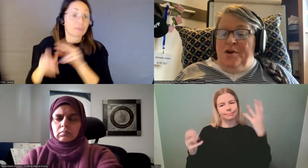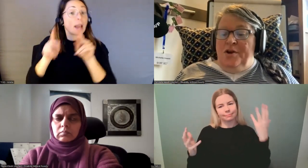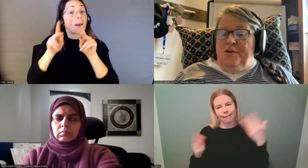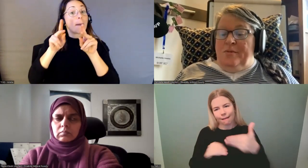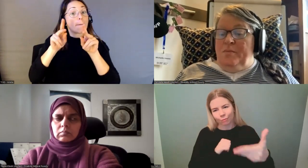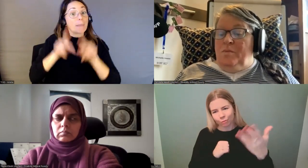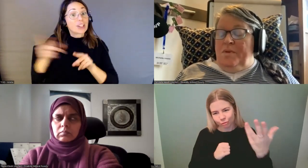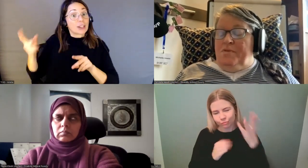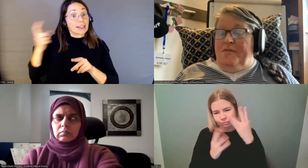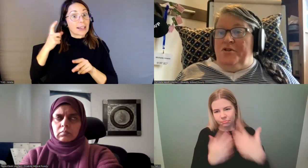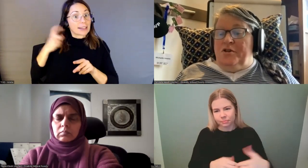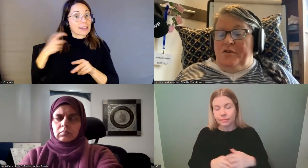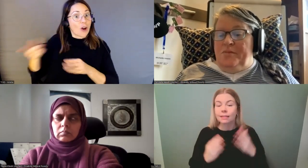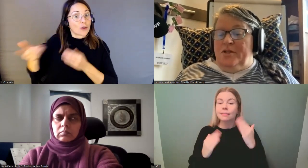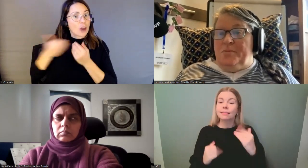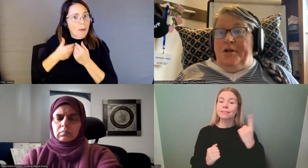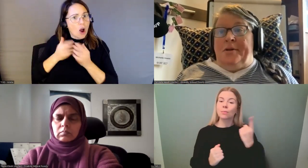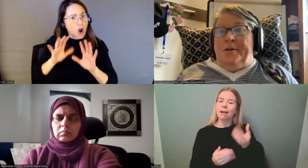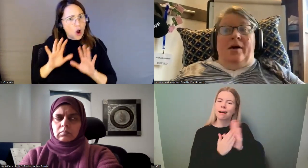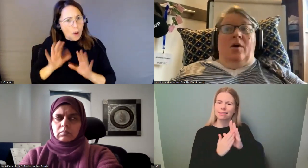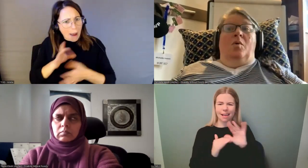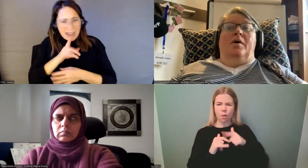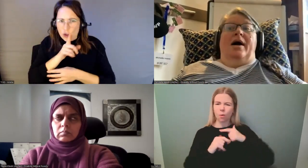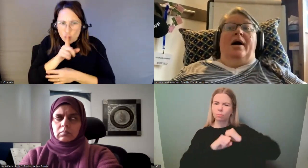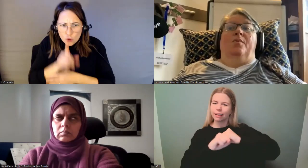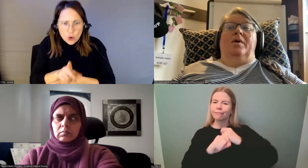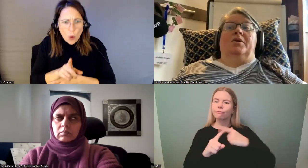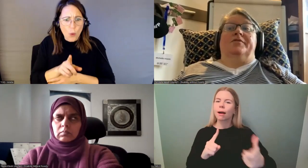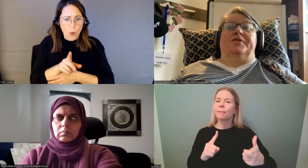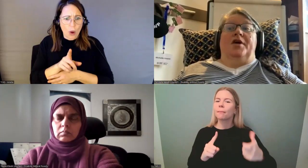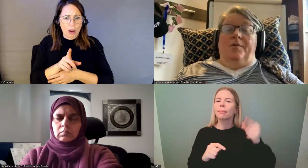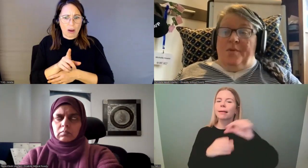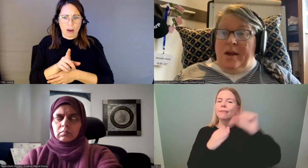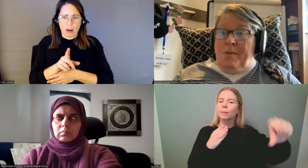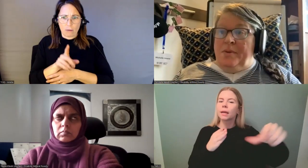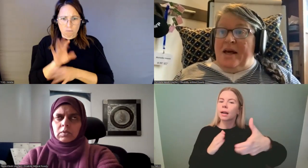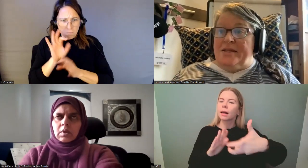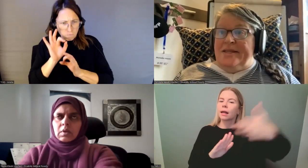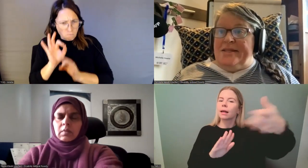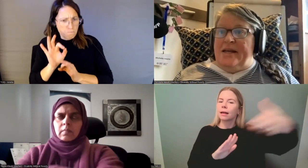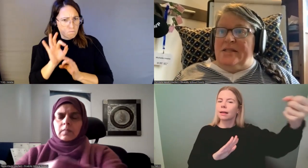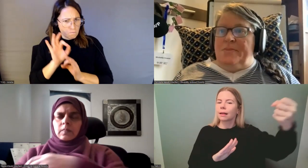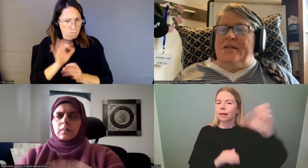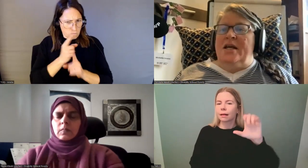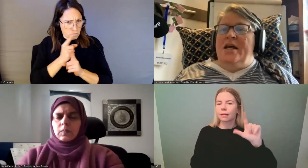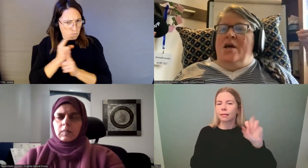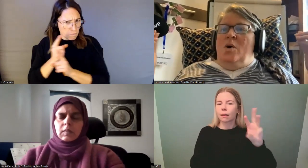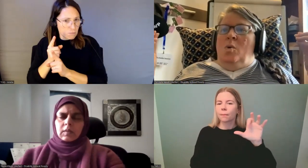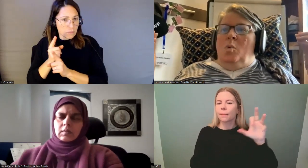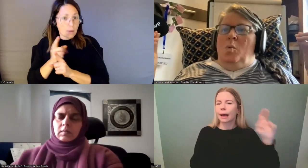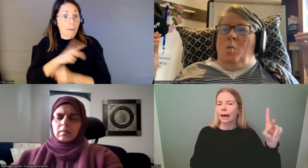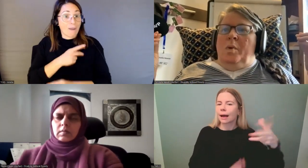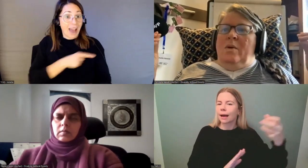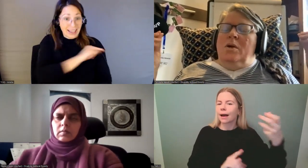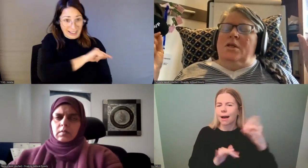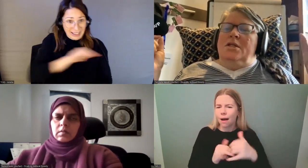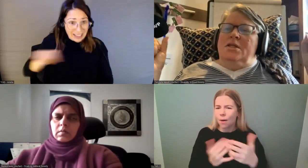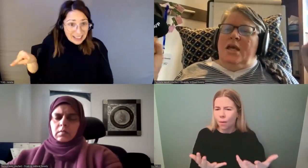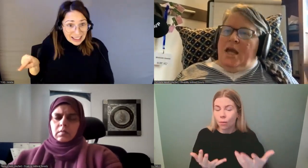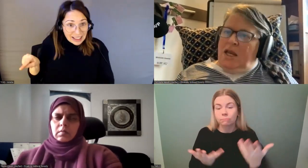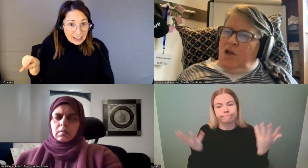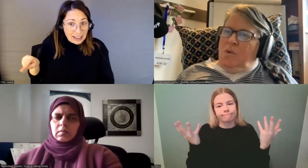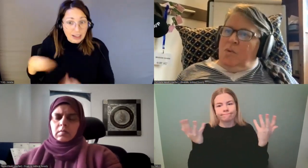consultation with provincial governments be done? We would love to know, right? That's this next piece. We